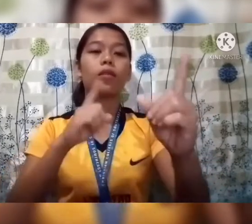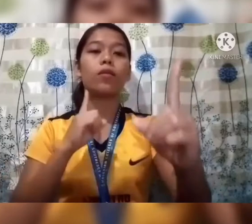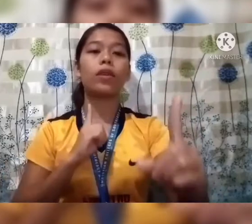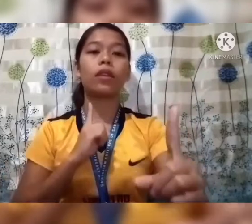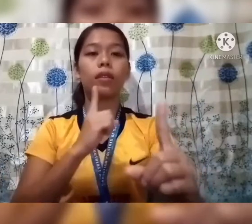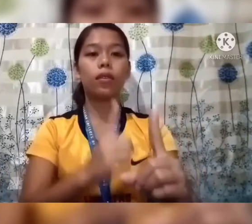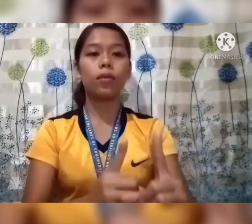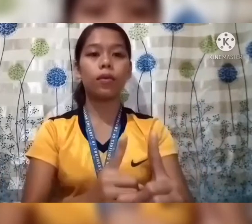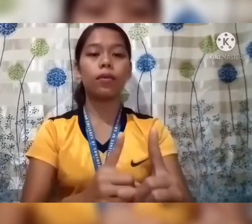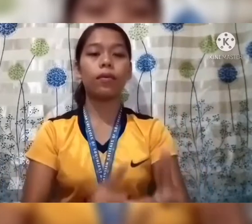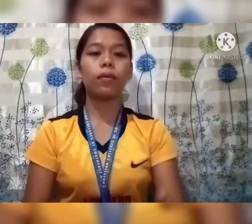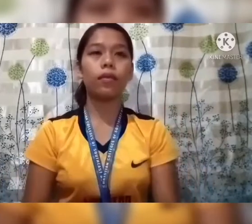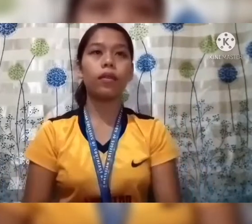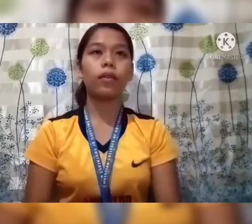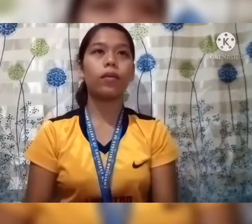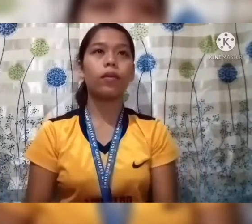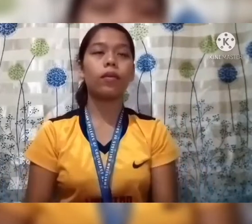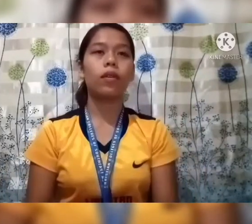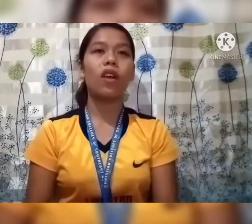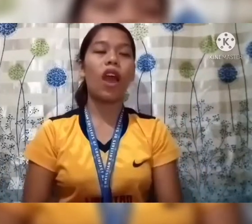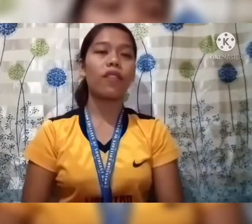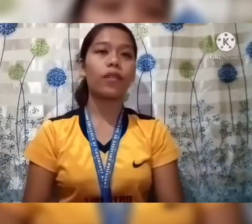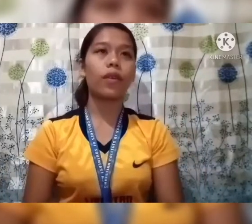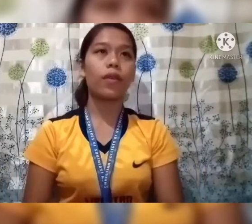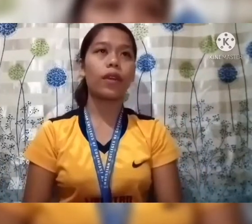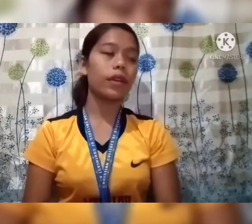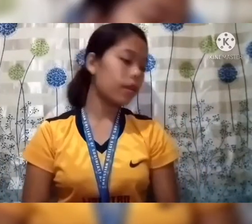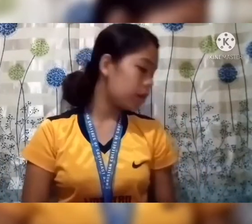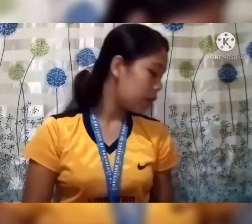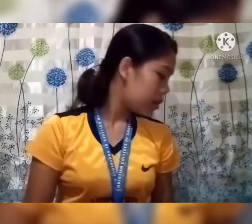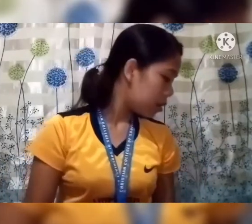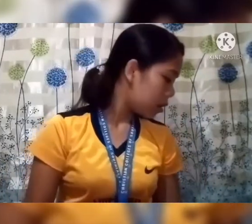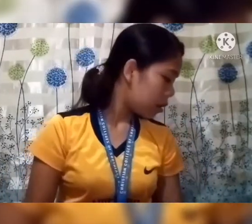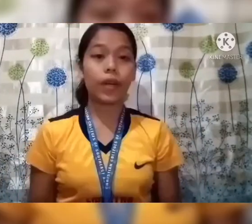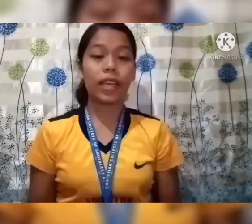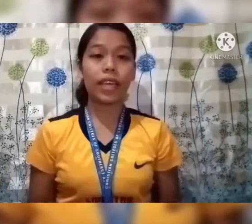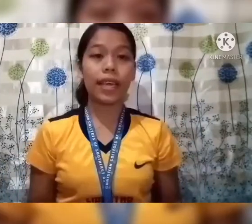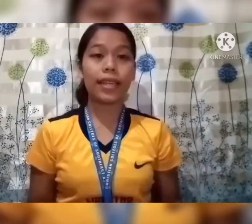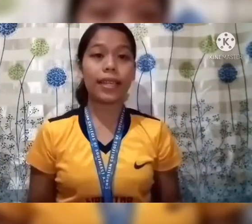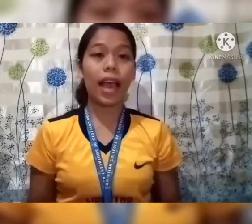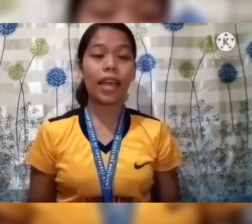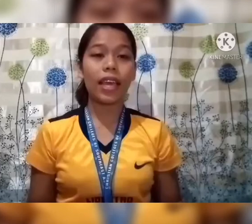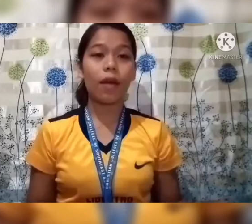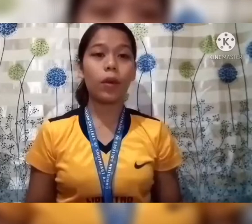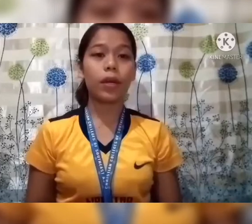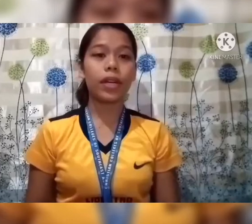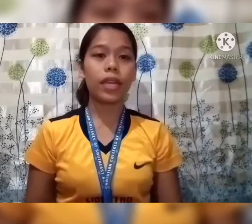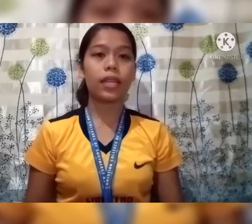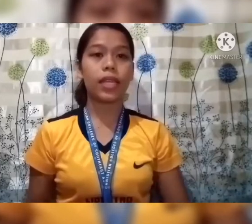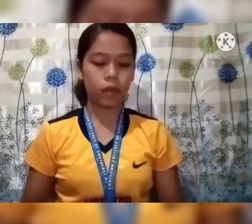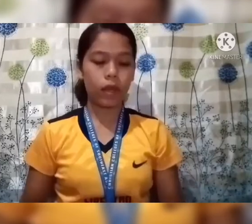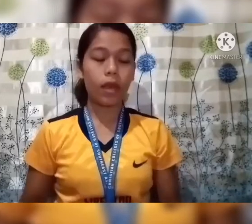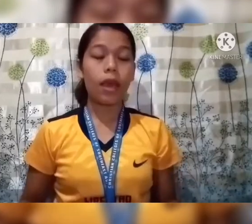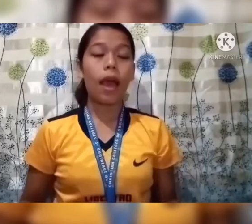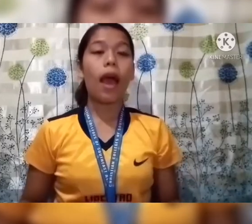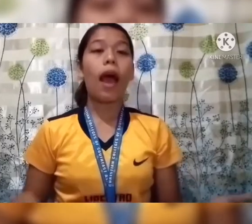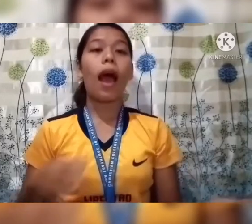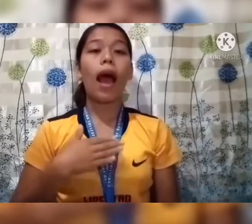meet you. And for the third is I am learning sign. I